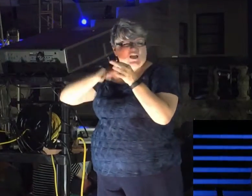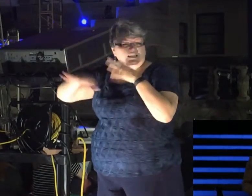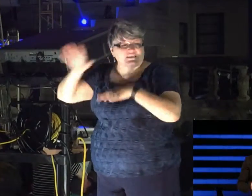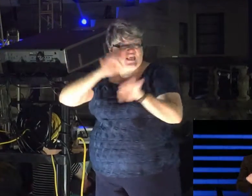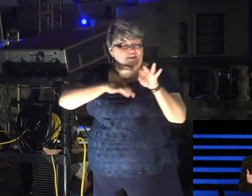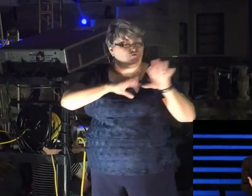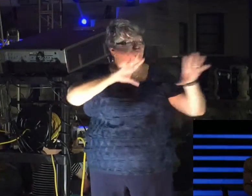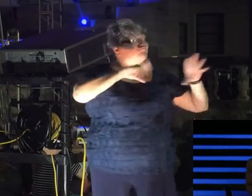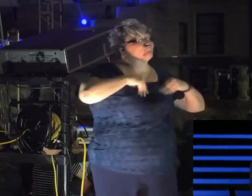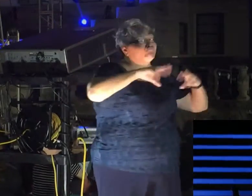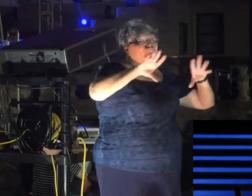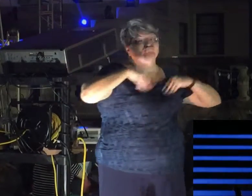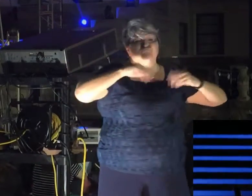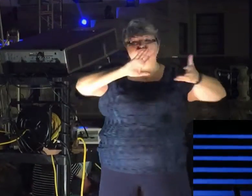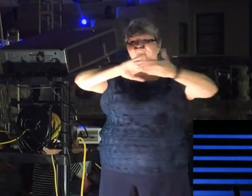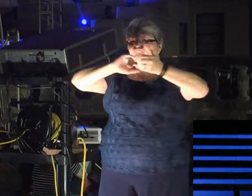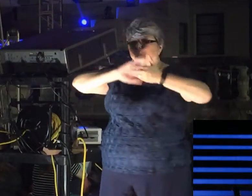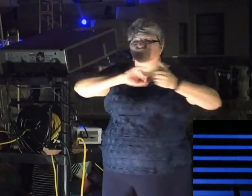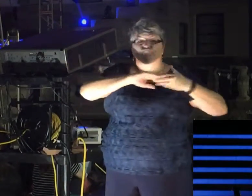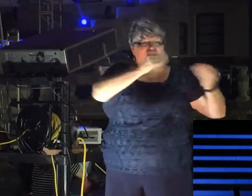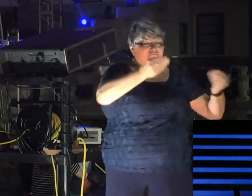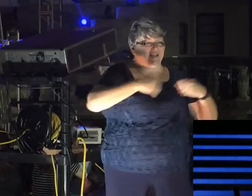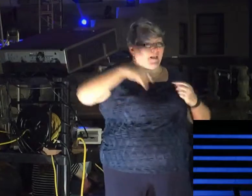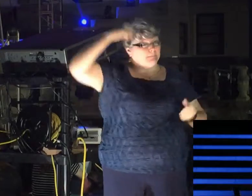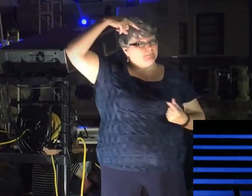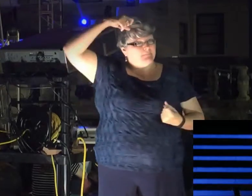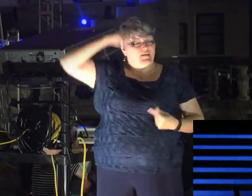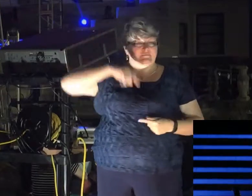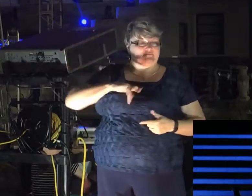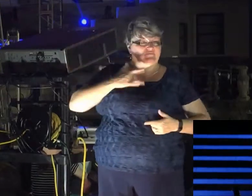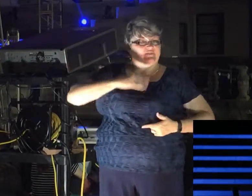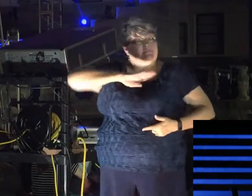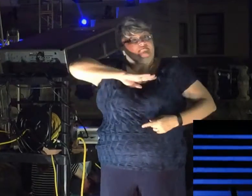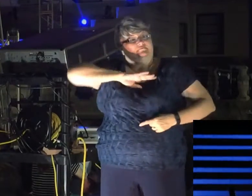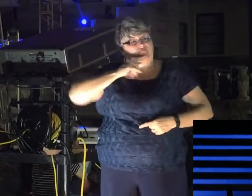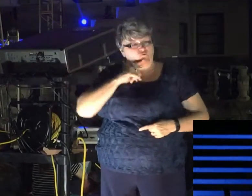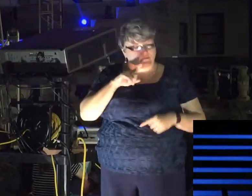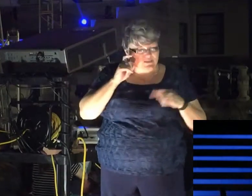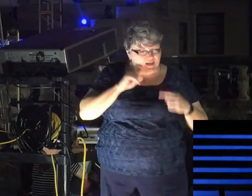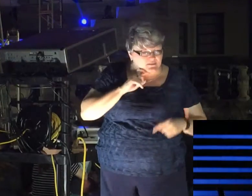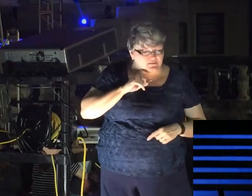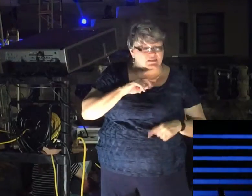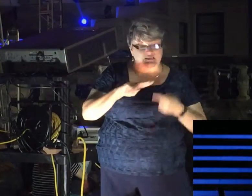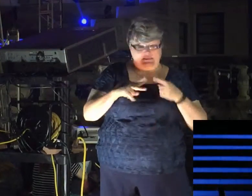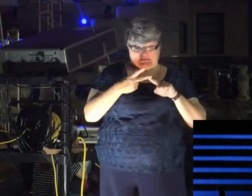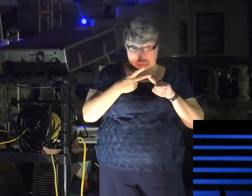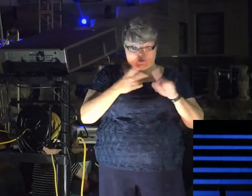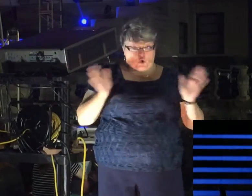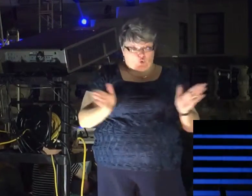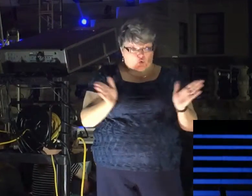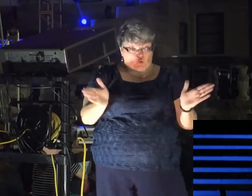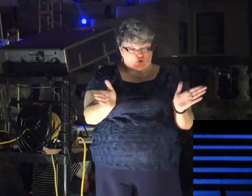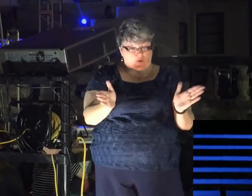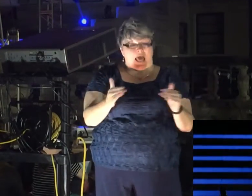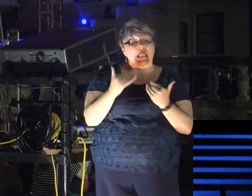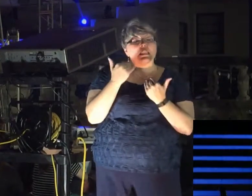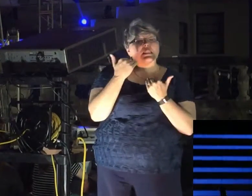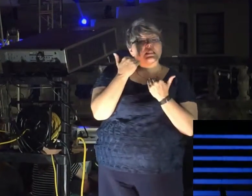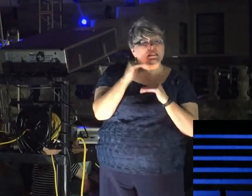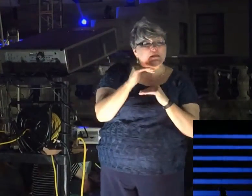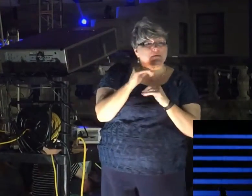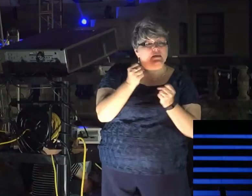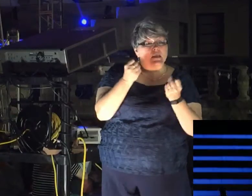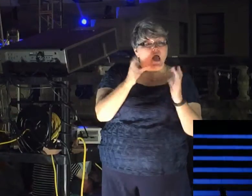God rather than mindlessly taking it to the hit that sex will give. The second thing I would encourage you to do